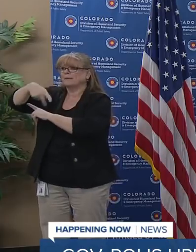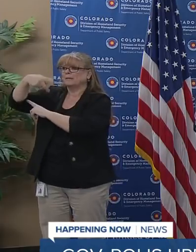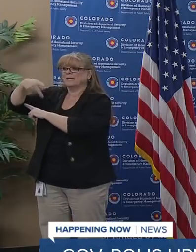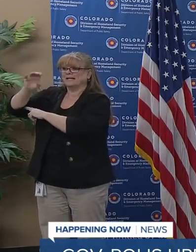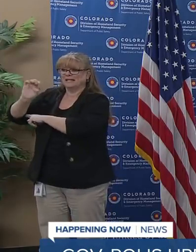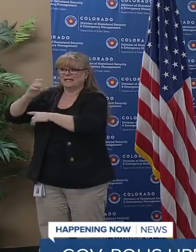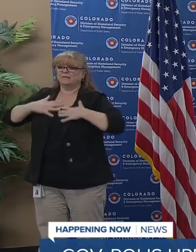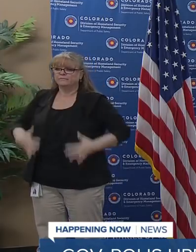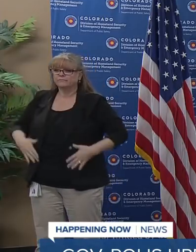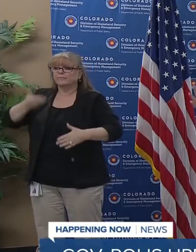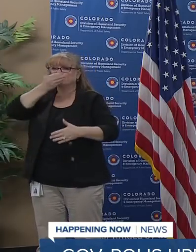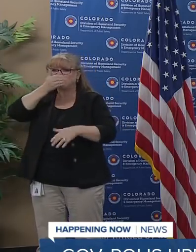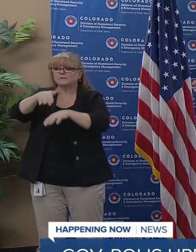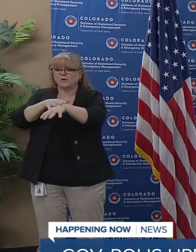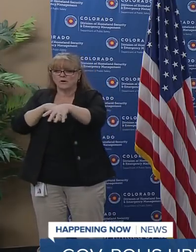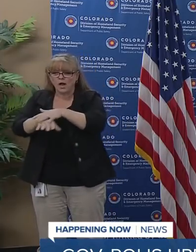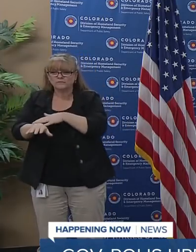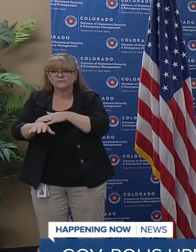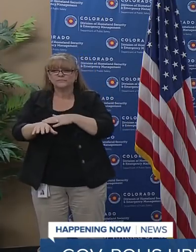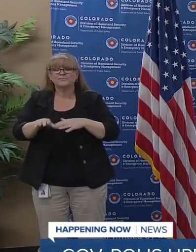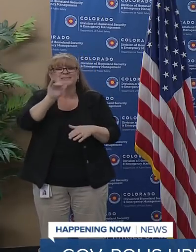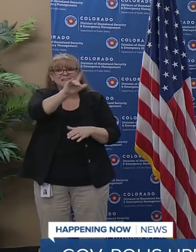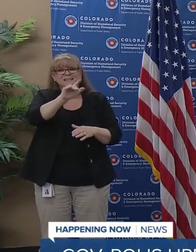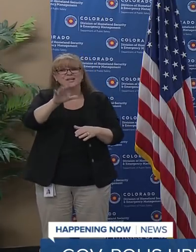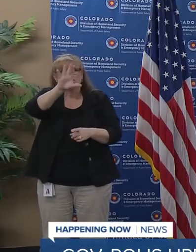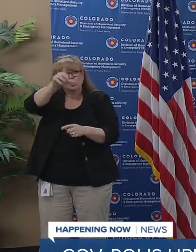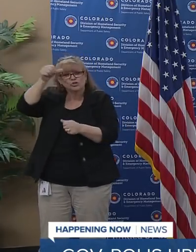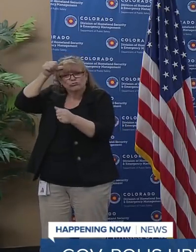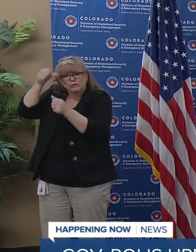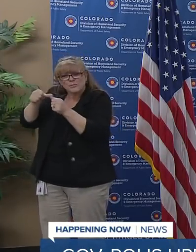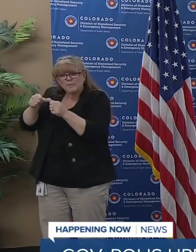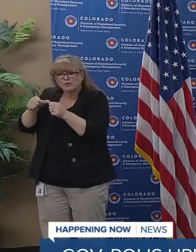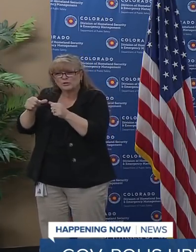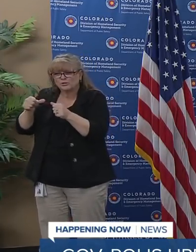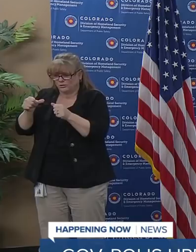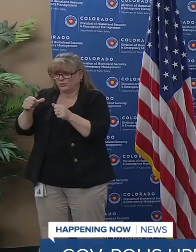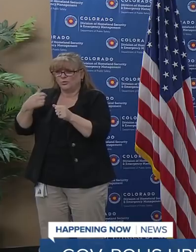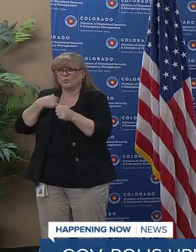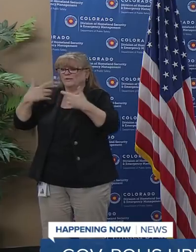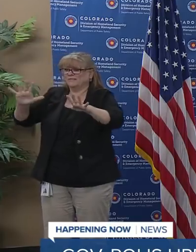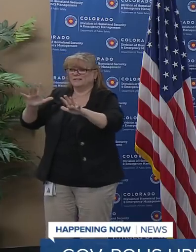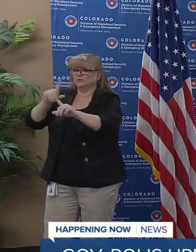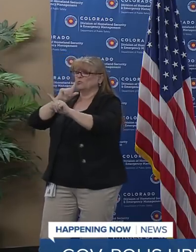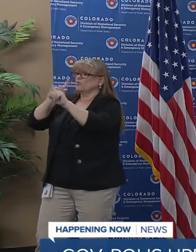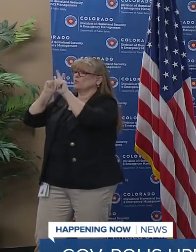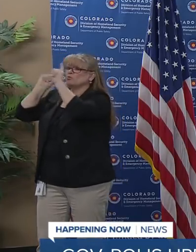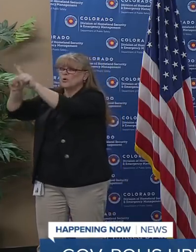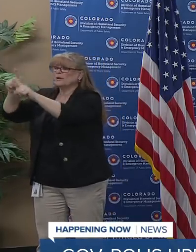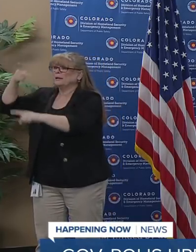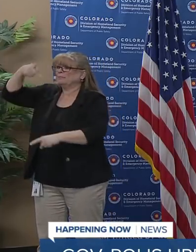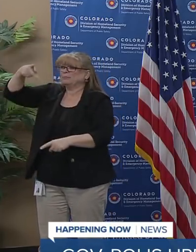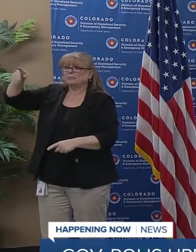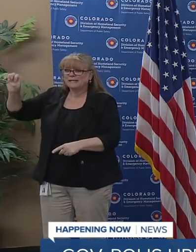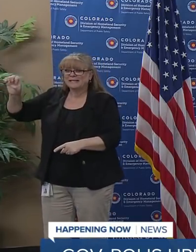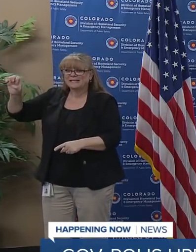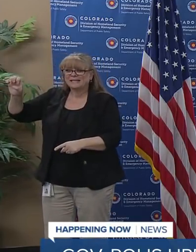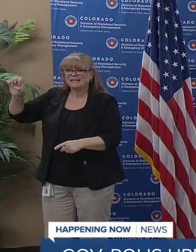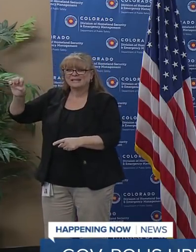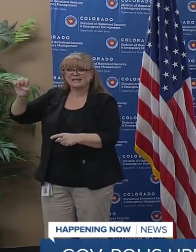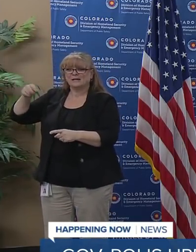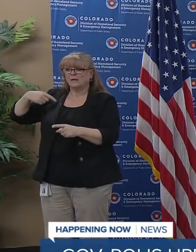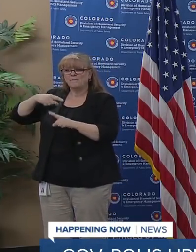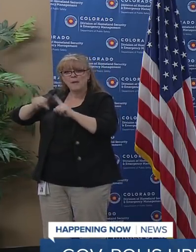We talked about how strange that world looks in terms of orders and us wheeling and dealing and getting different supplies for Colorado. As those are here in